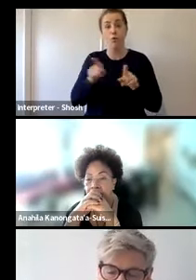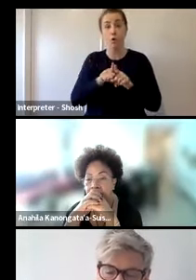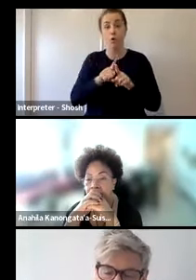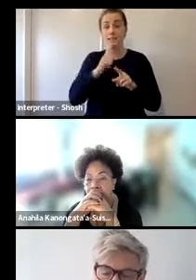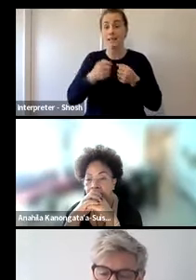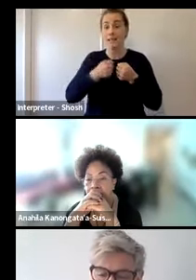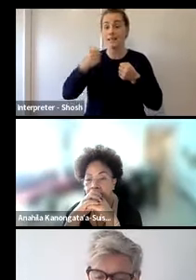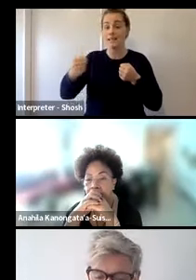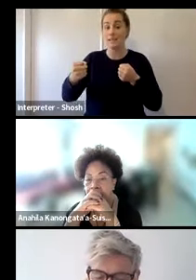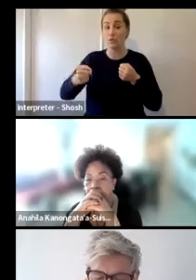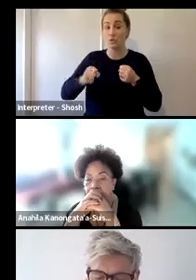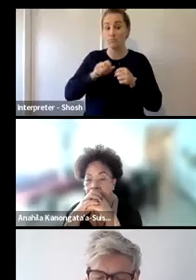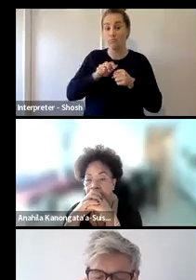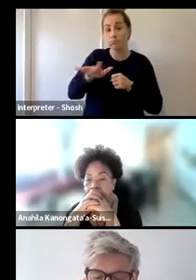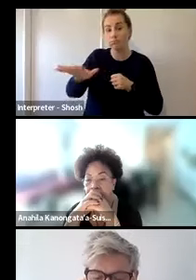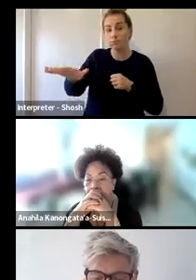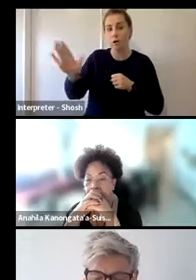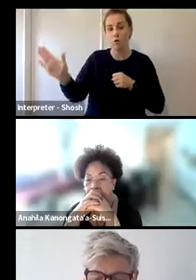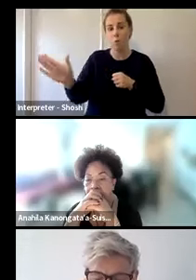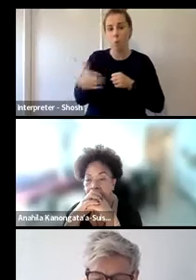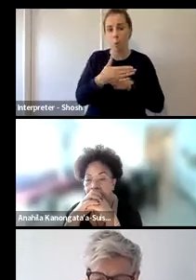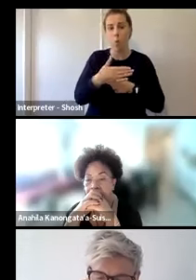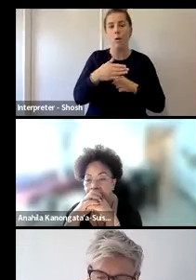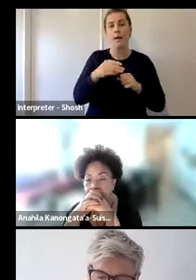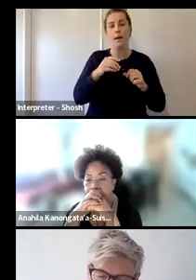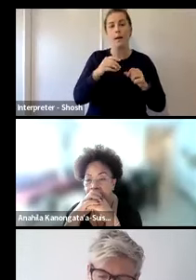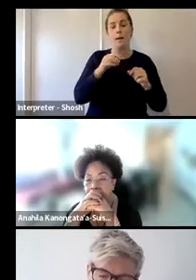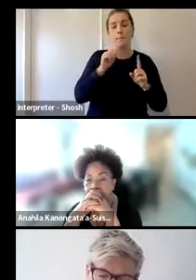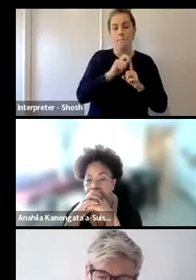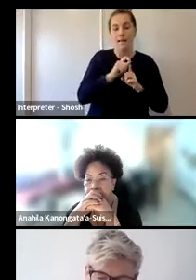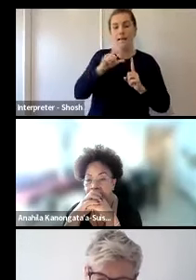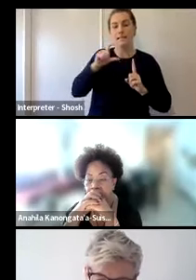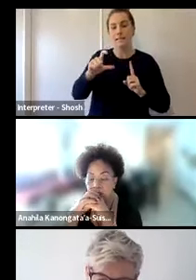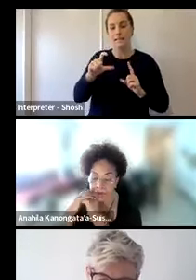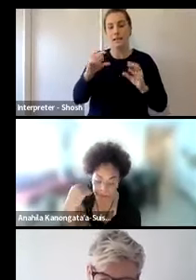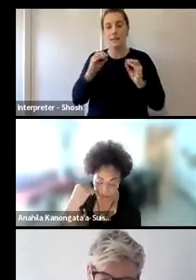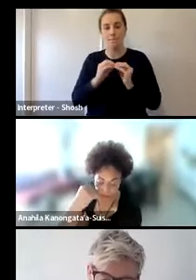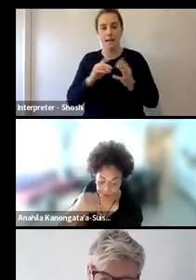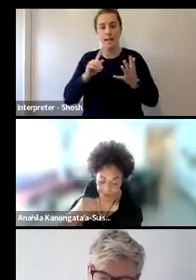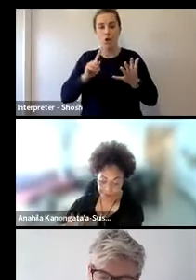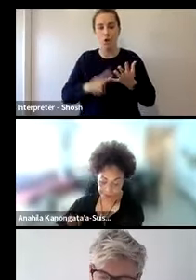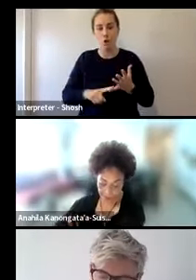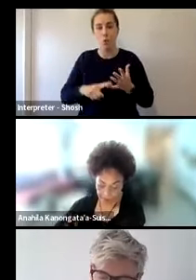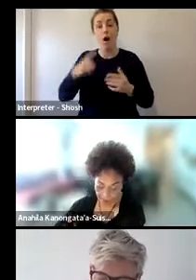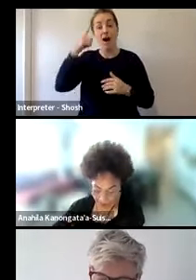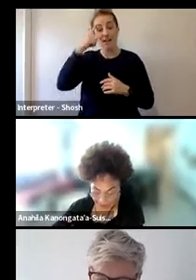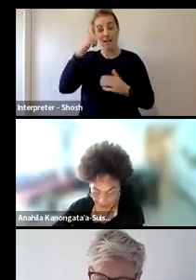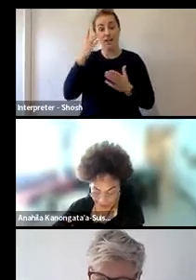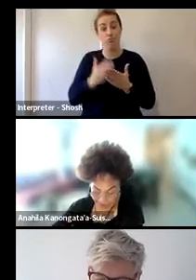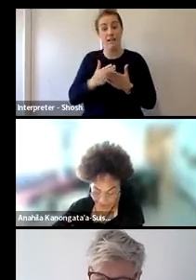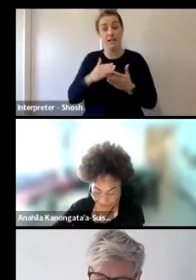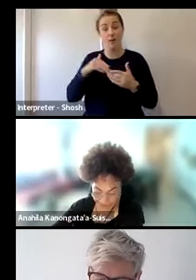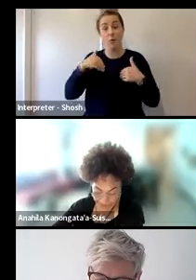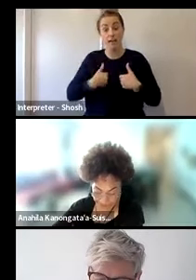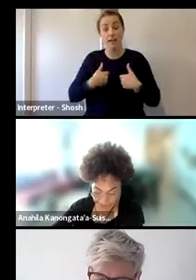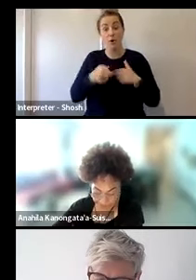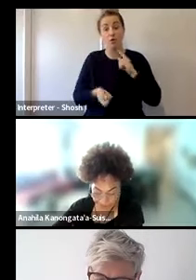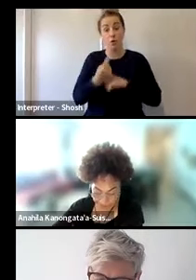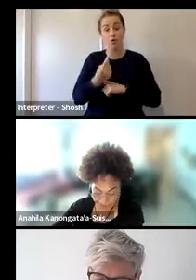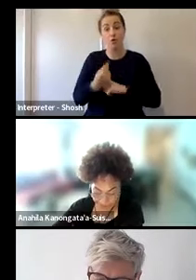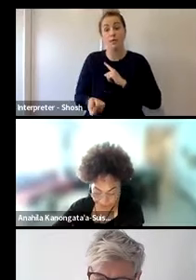extended into all PCBUs. And it's one of those things I think we can get some unintended consequences from.